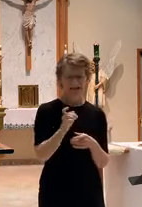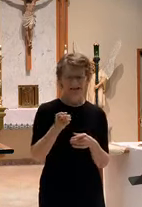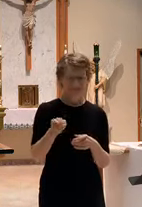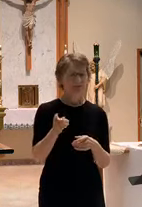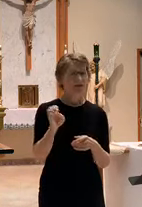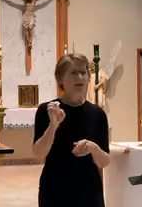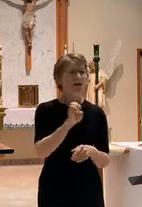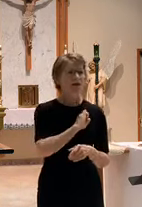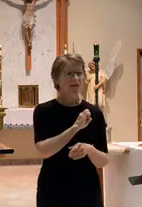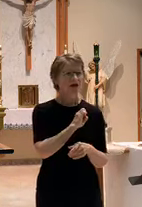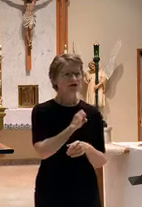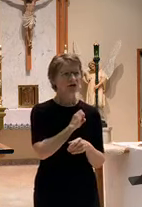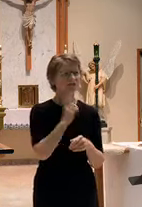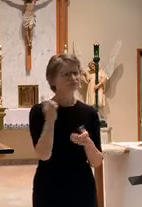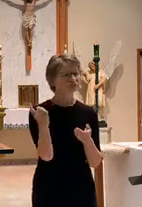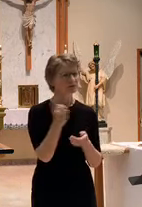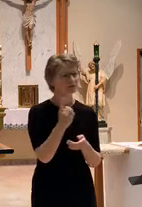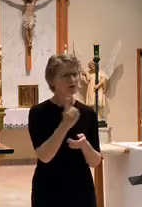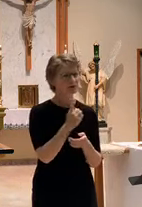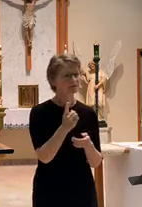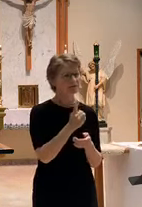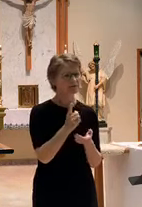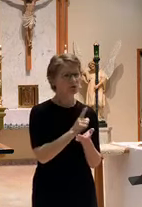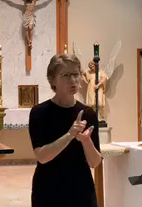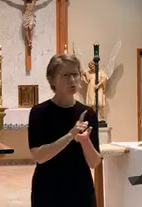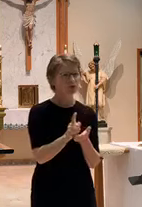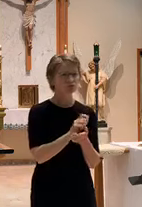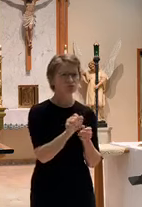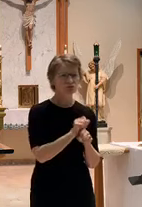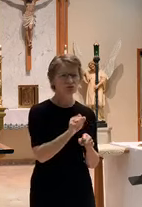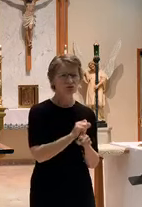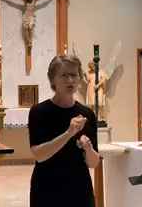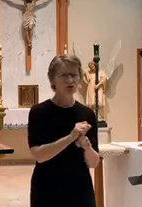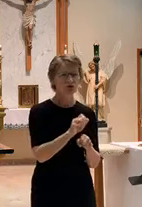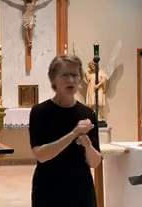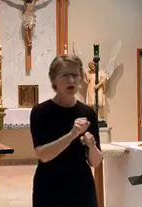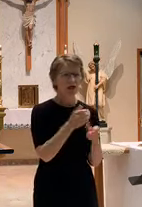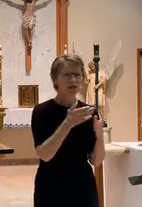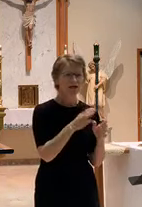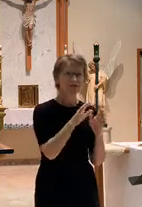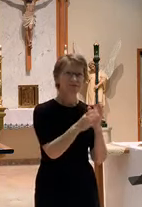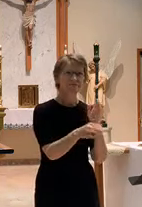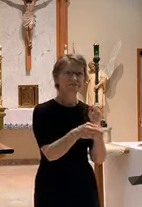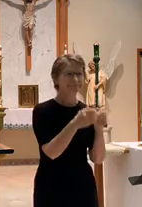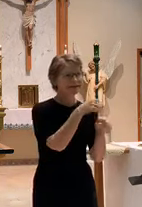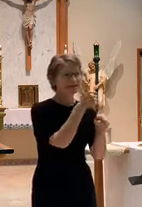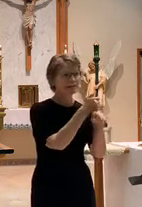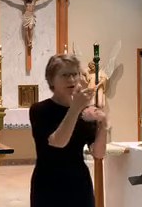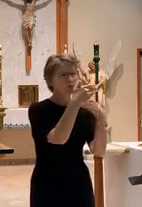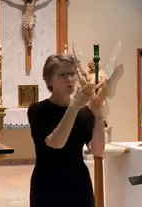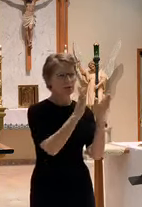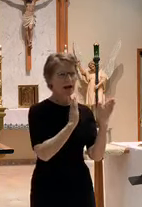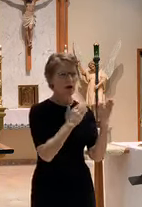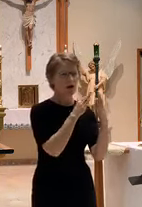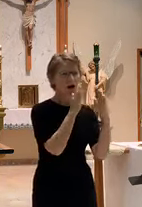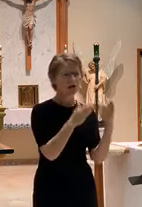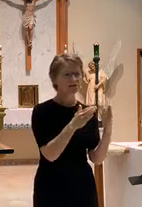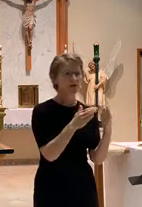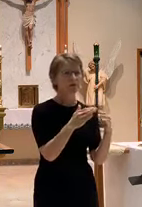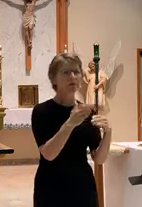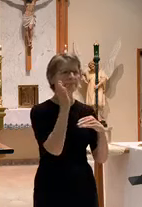little room on the roof and furnish it for him with a bed, table, chair, and lamp, so